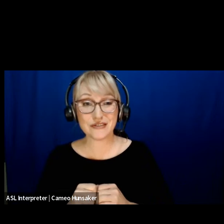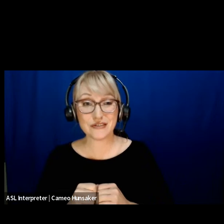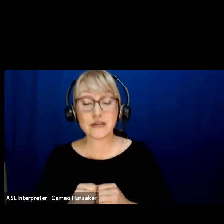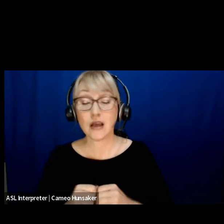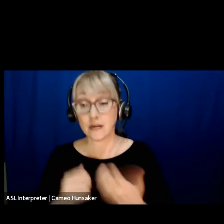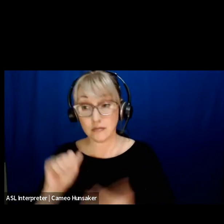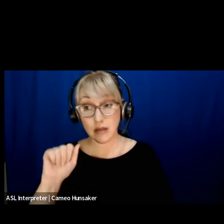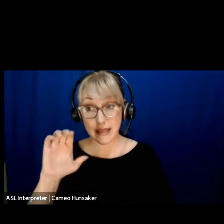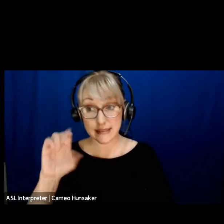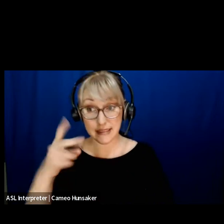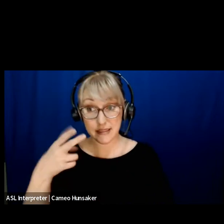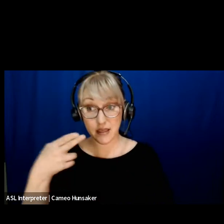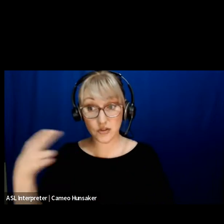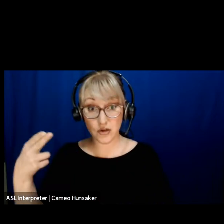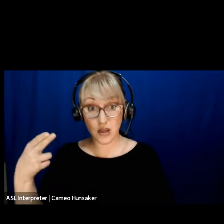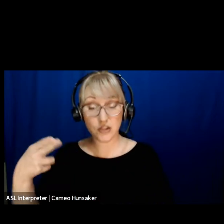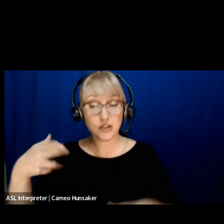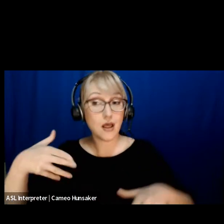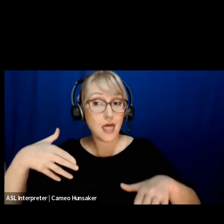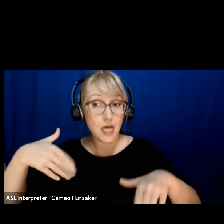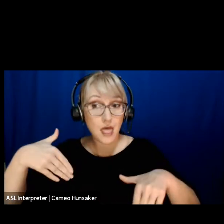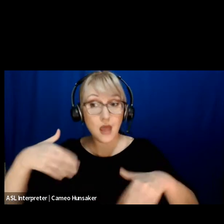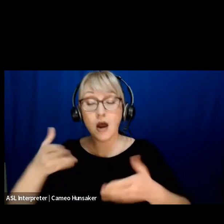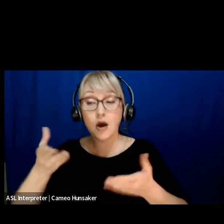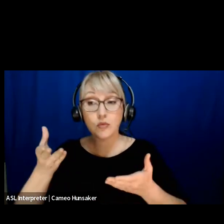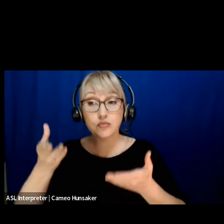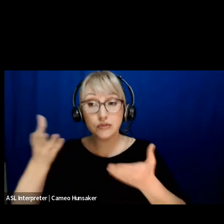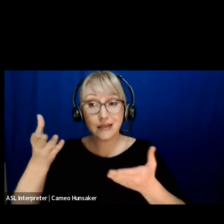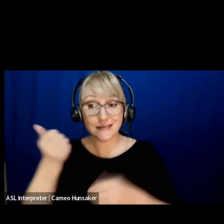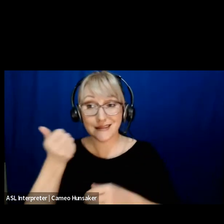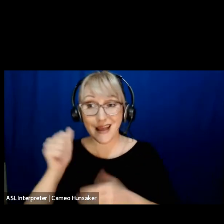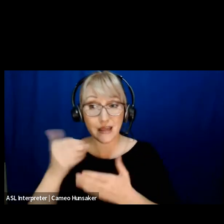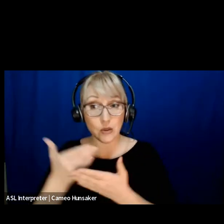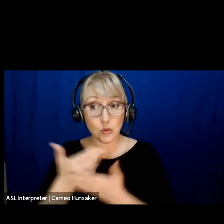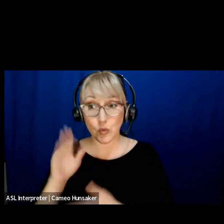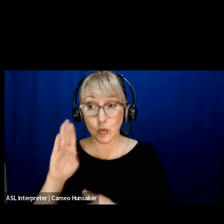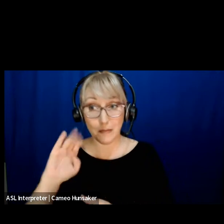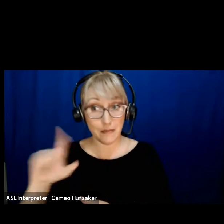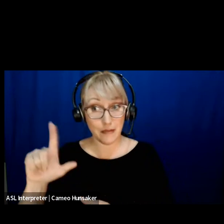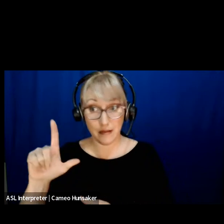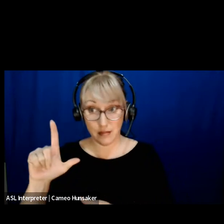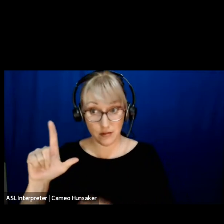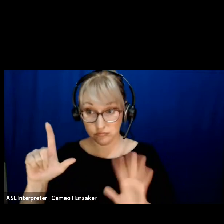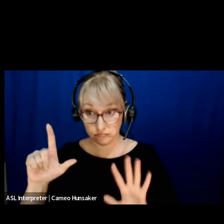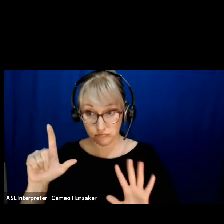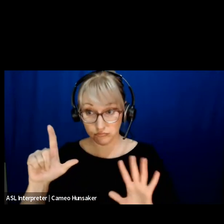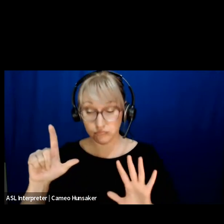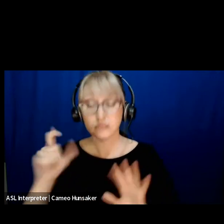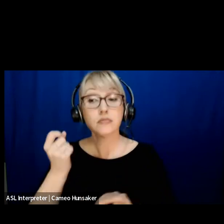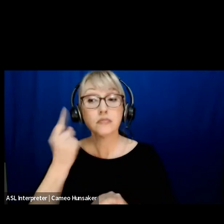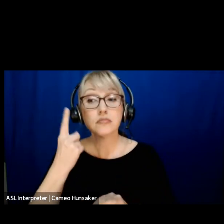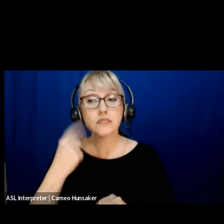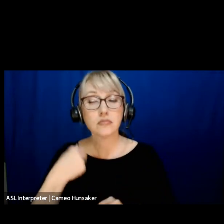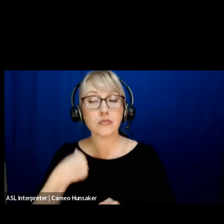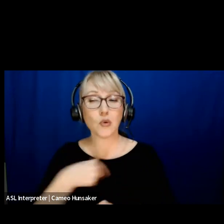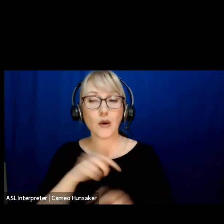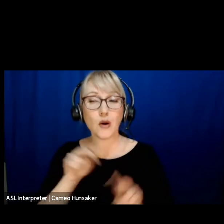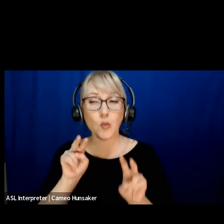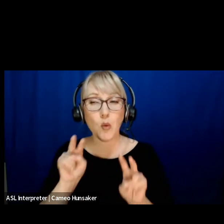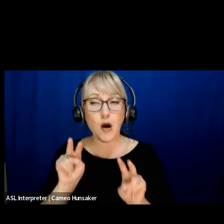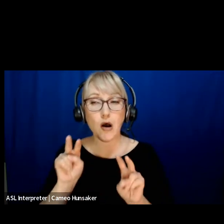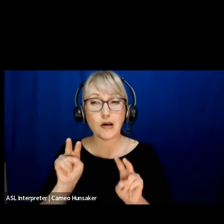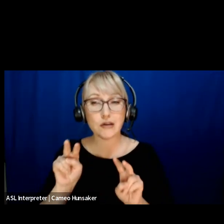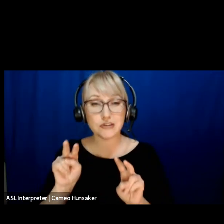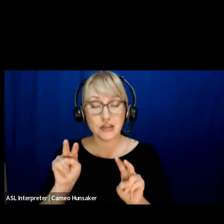ACDHH has not presented any new bill. What we are doing is we're watching all